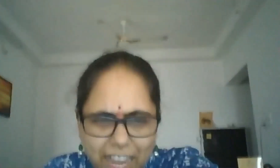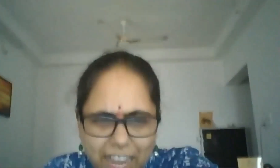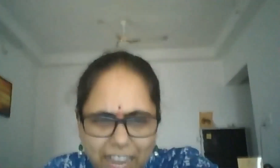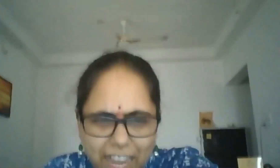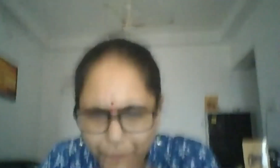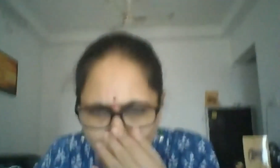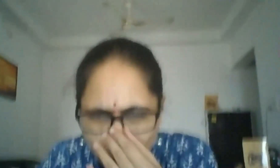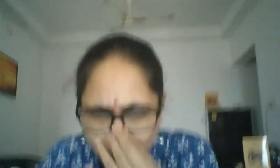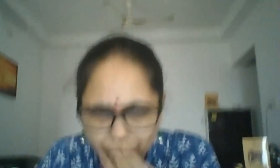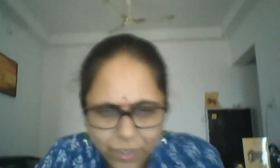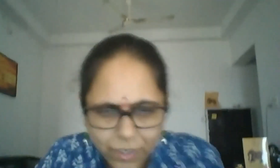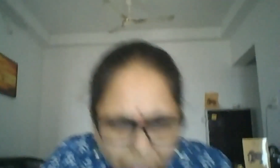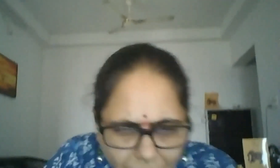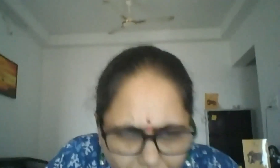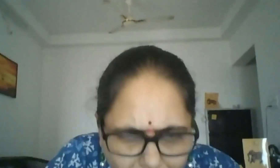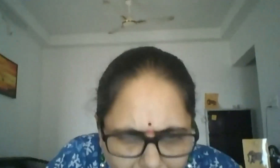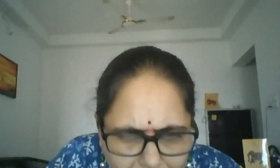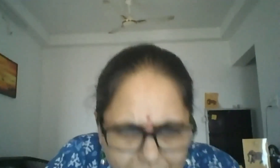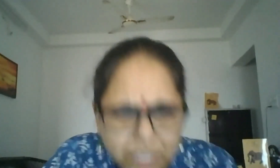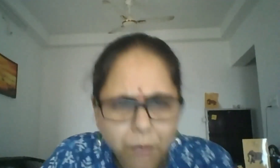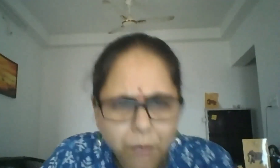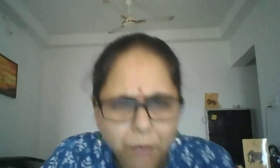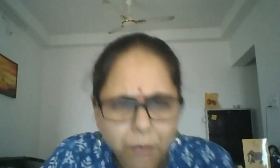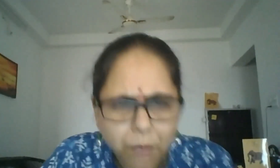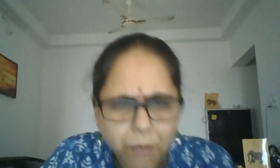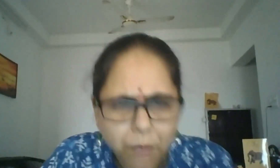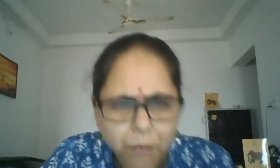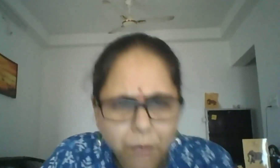And where is Amma? Yes.